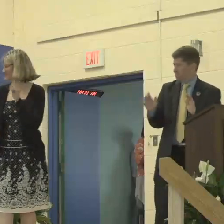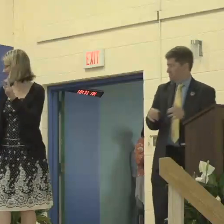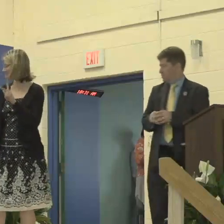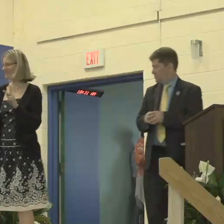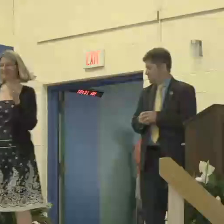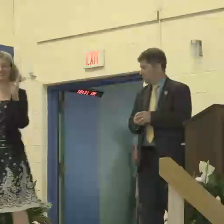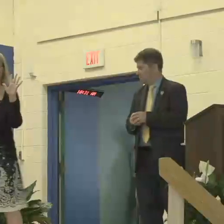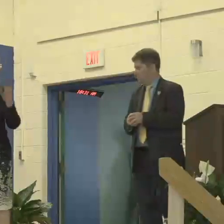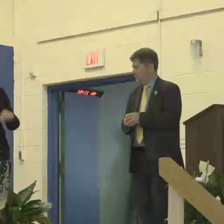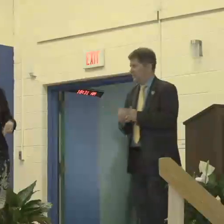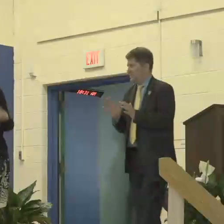All right, that's it.